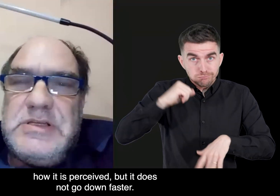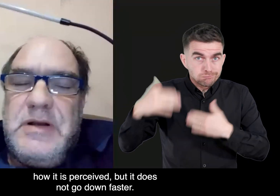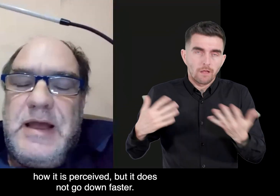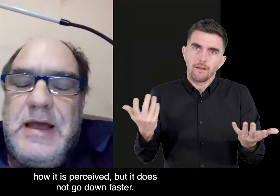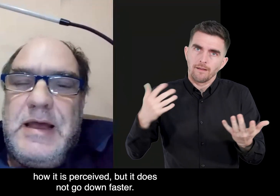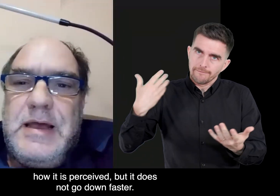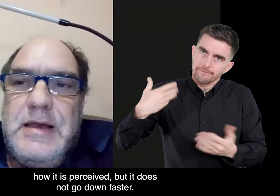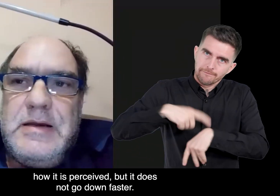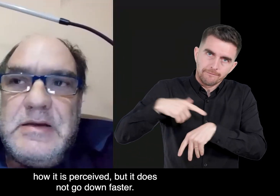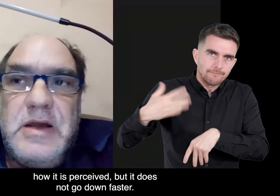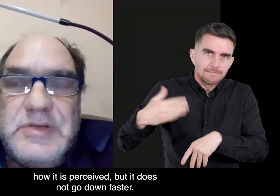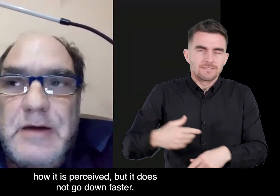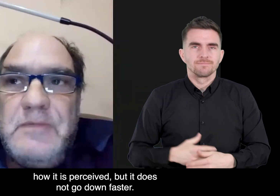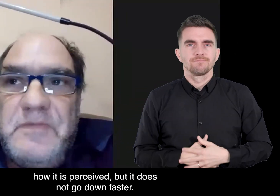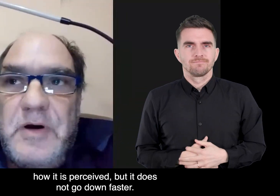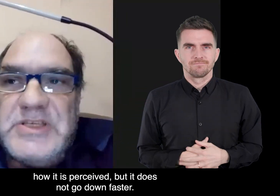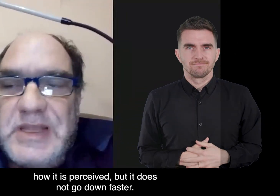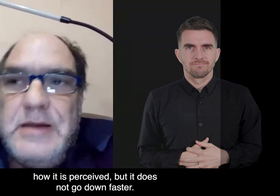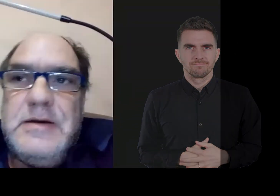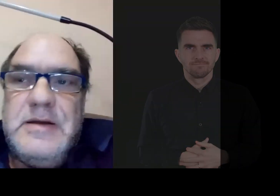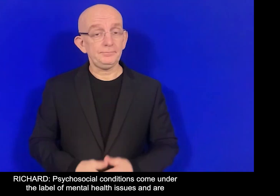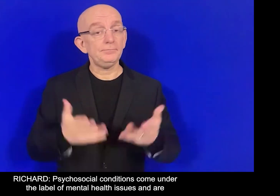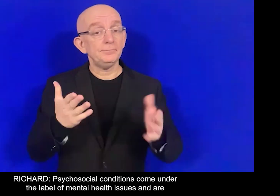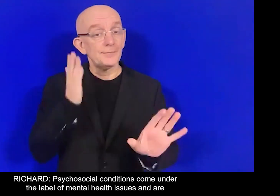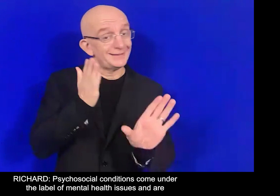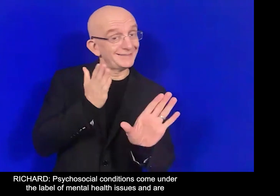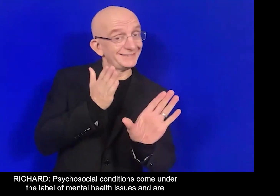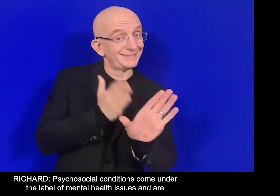not go down faster.